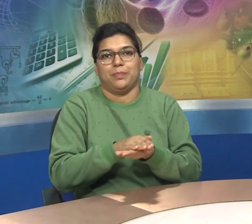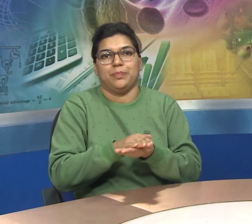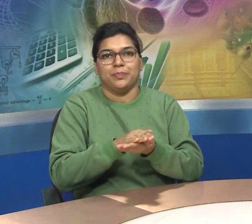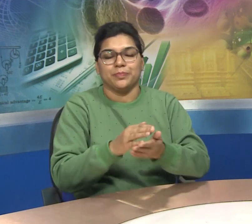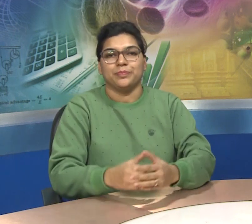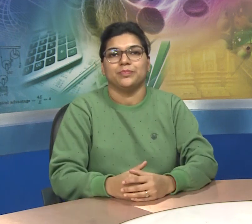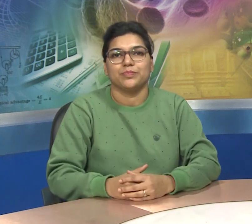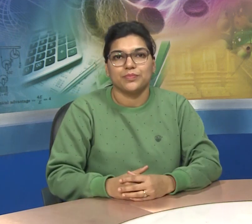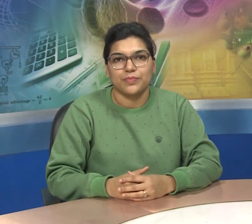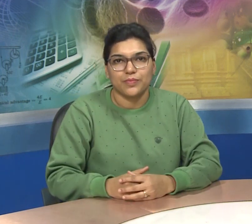the receiver.